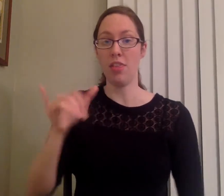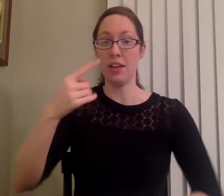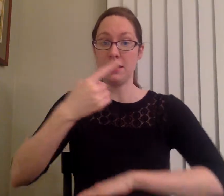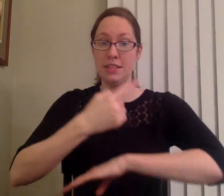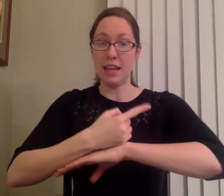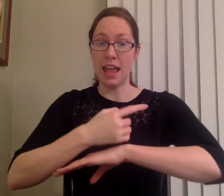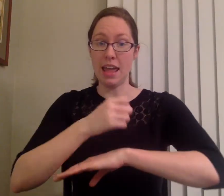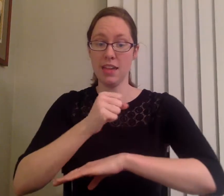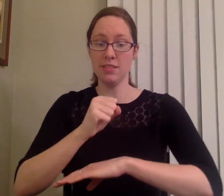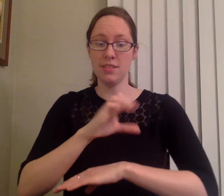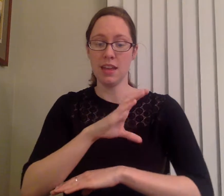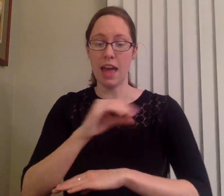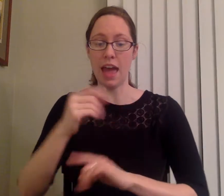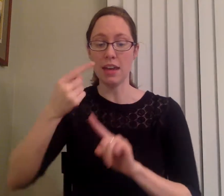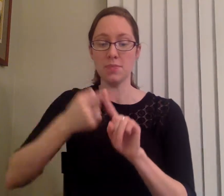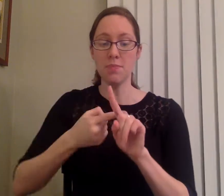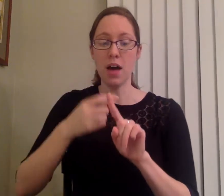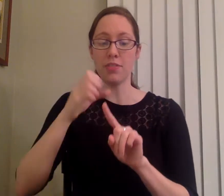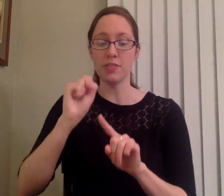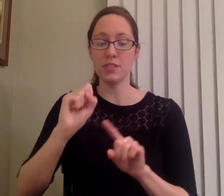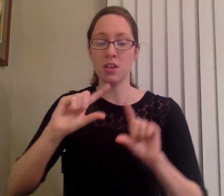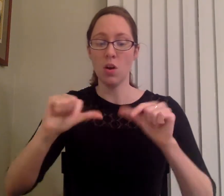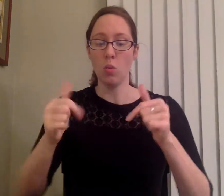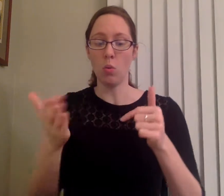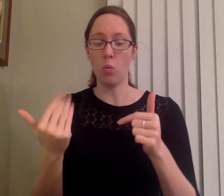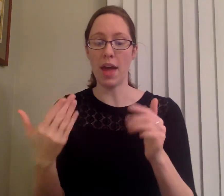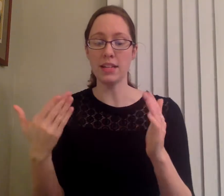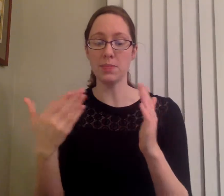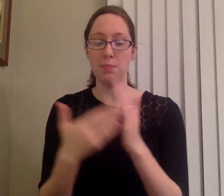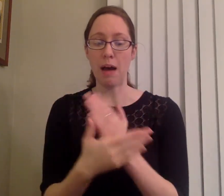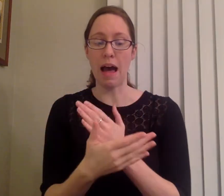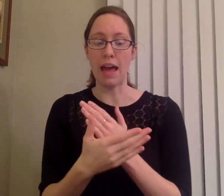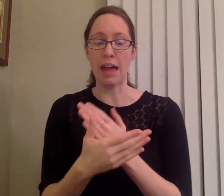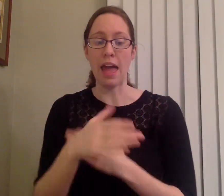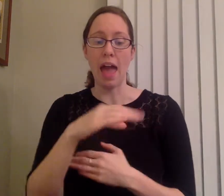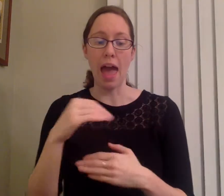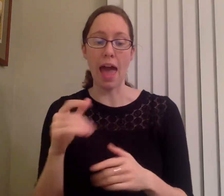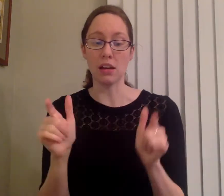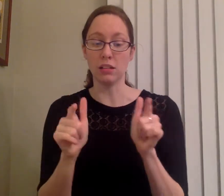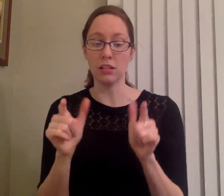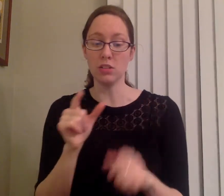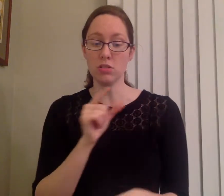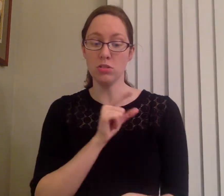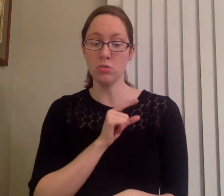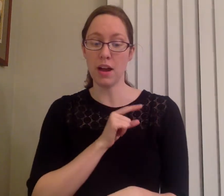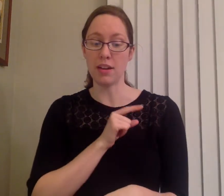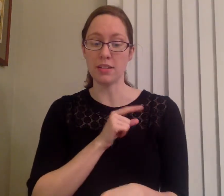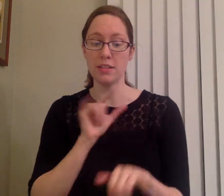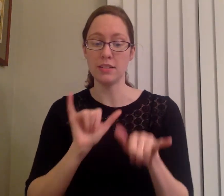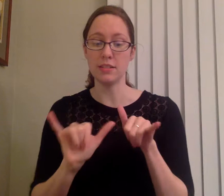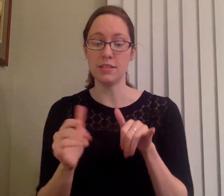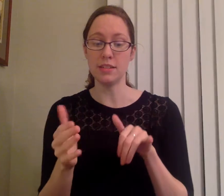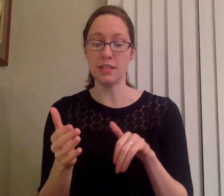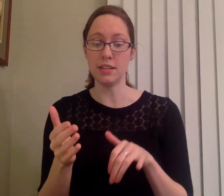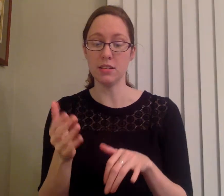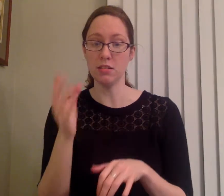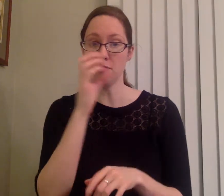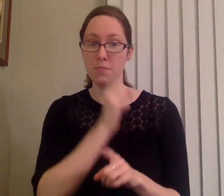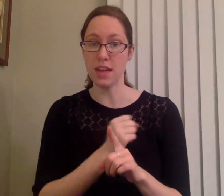The days and months went by, and Little Grunt still